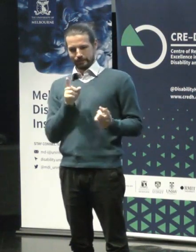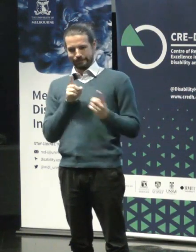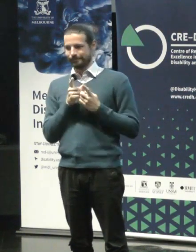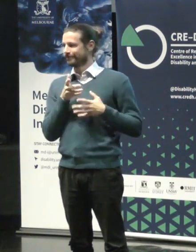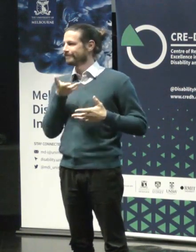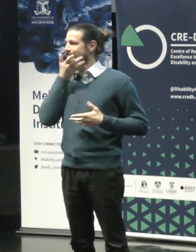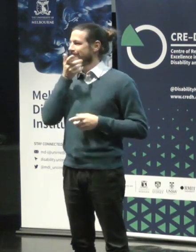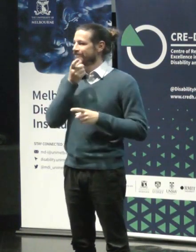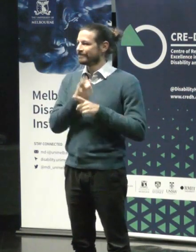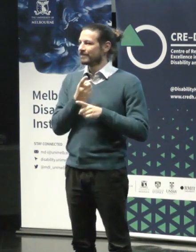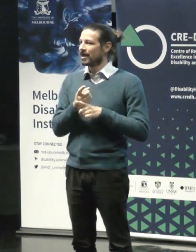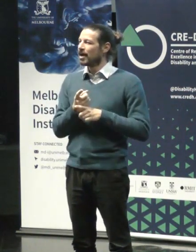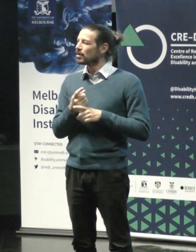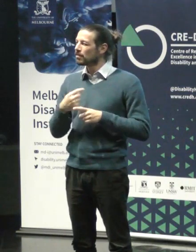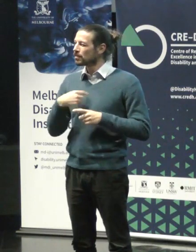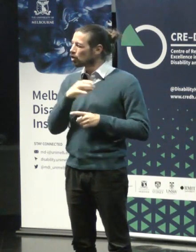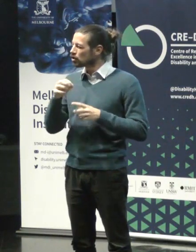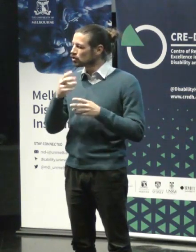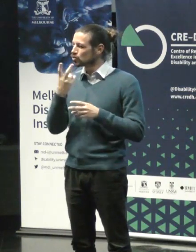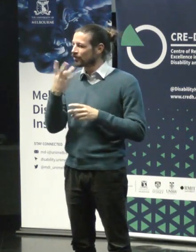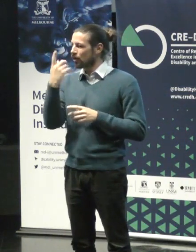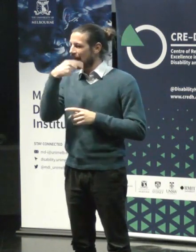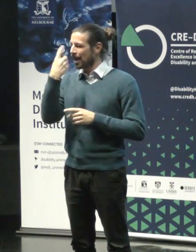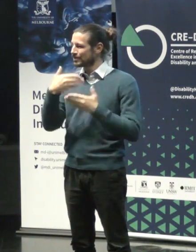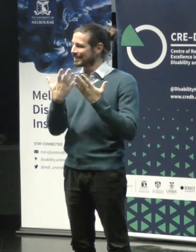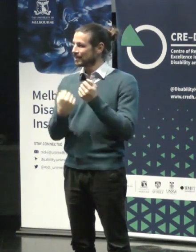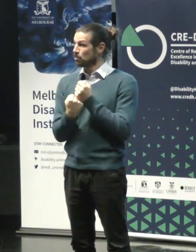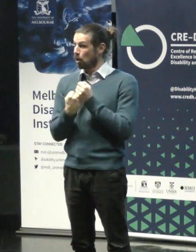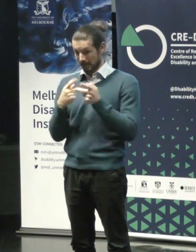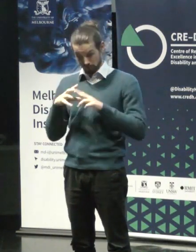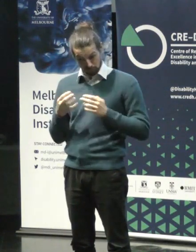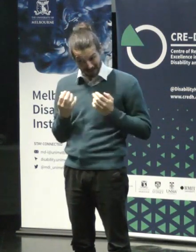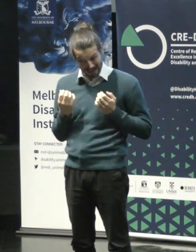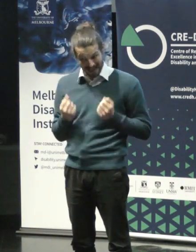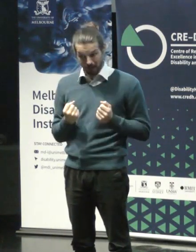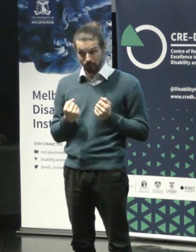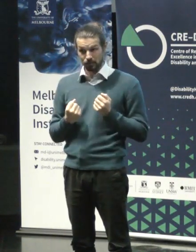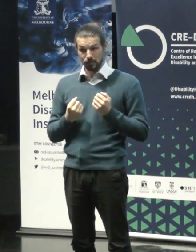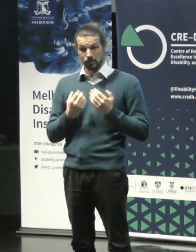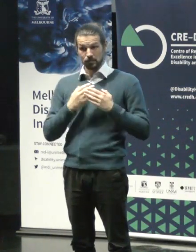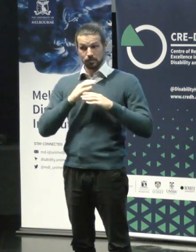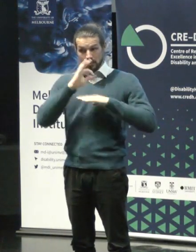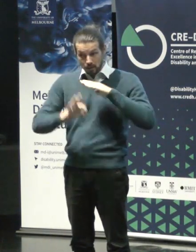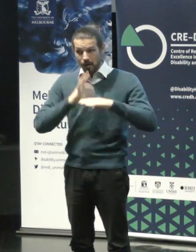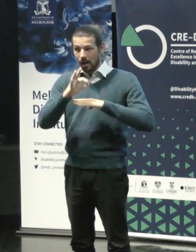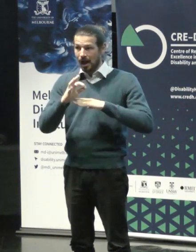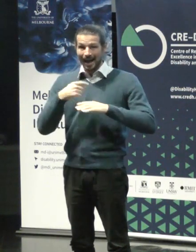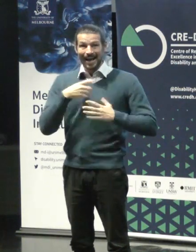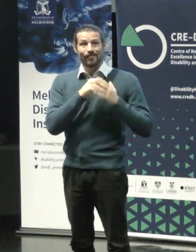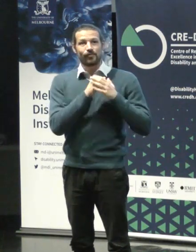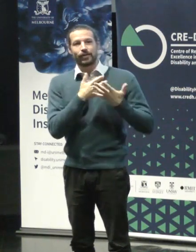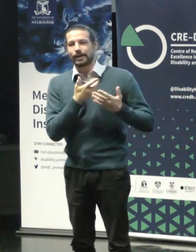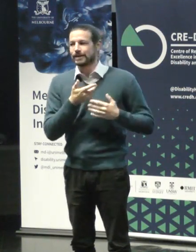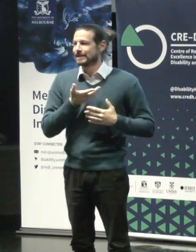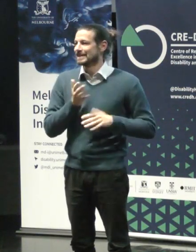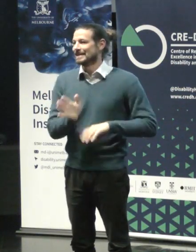But then again, I didn't have 24/7 support. If I had done, I'm sure I would have employed strangers. Do you see what I'm